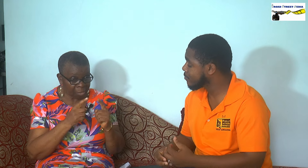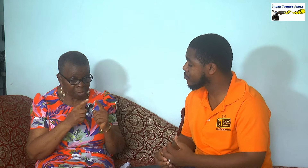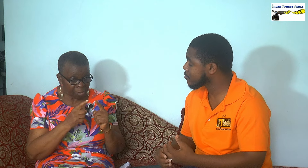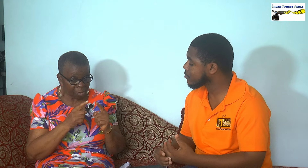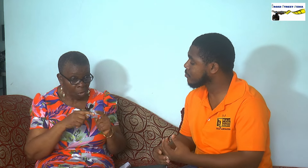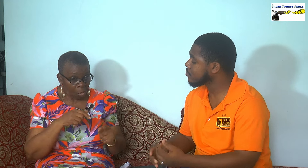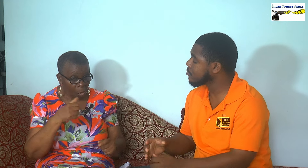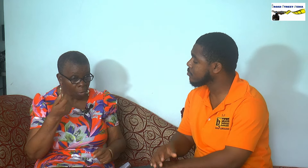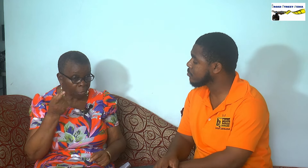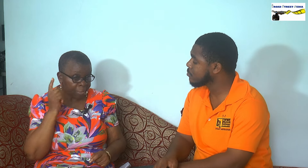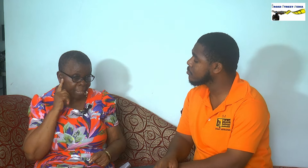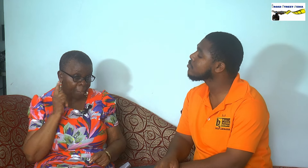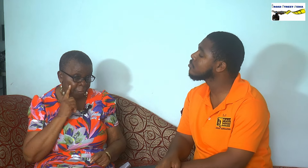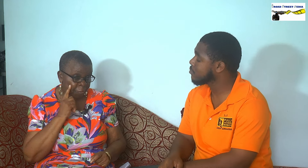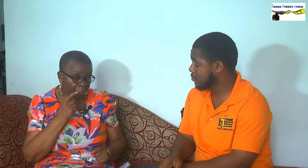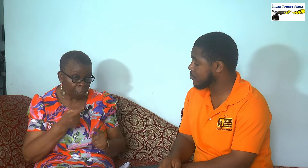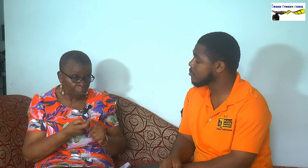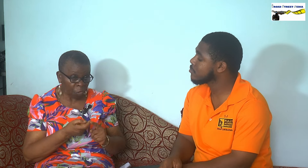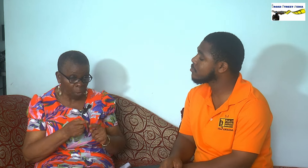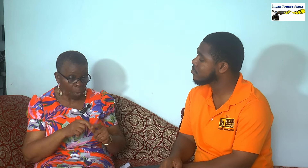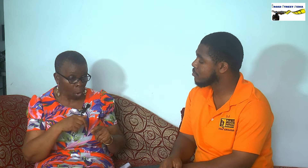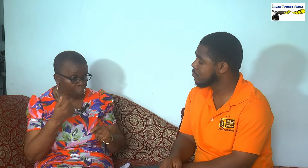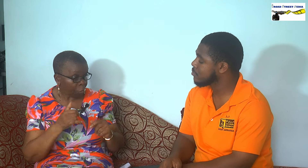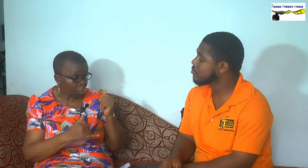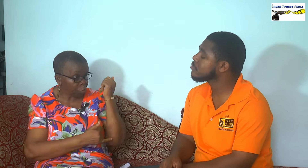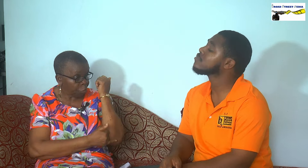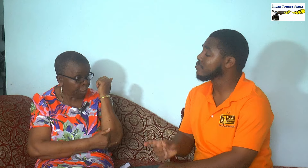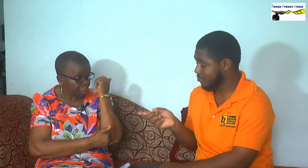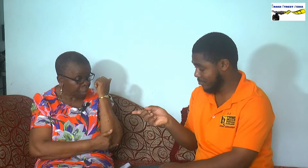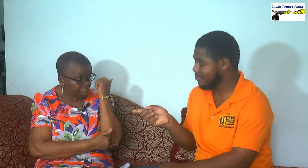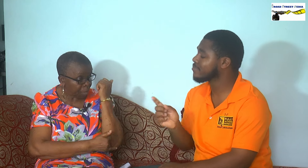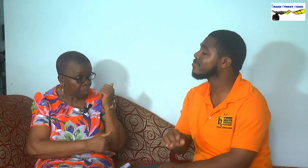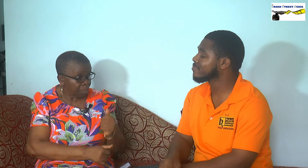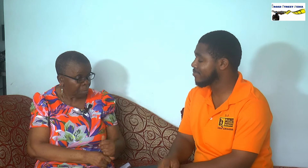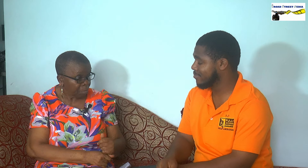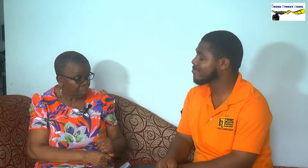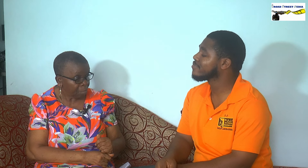Meet other deaf from other countries.